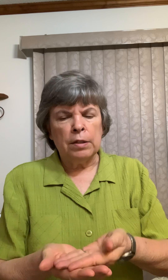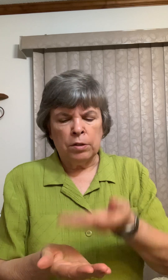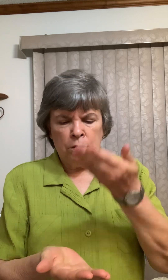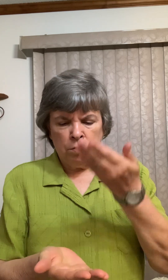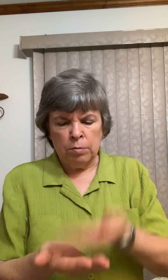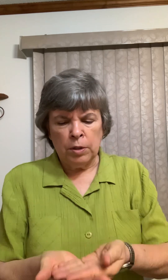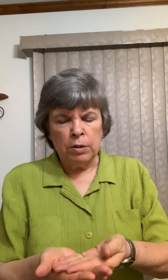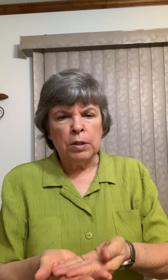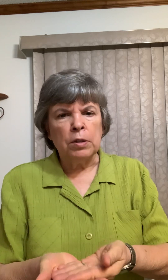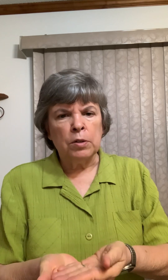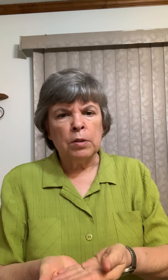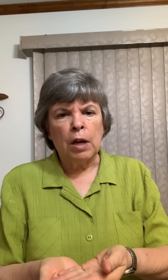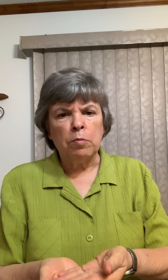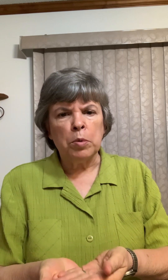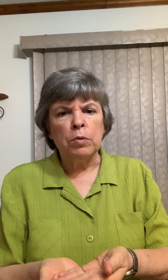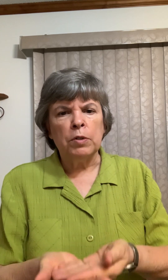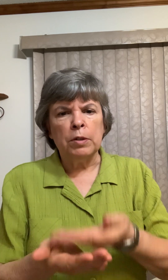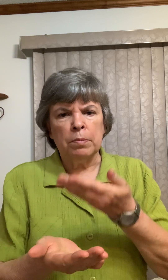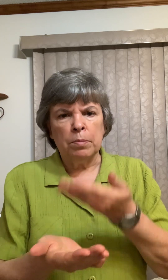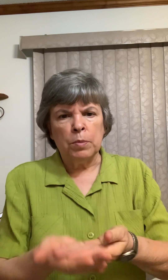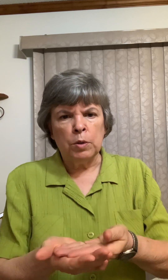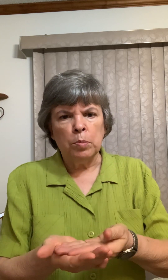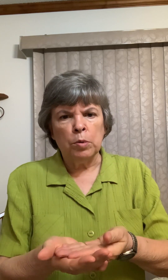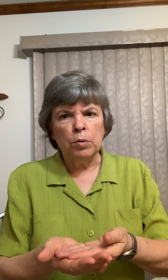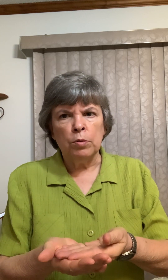So there it is. I've proved it. To prove.